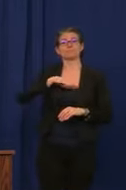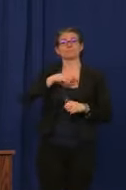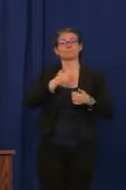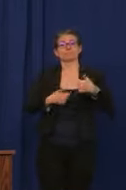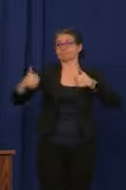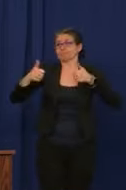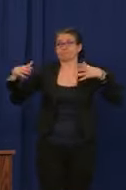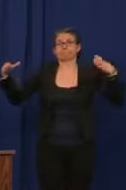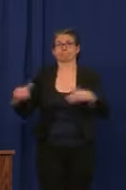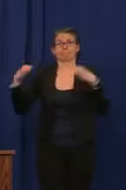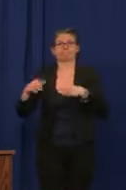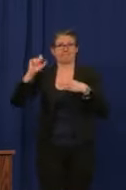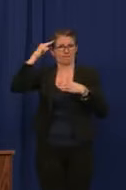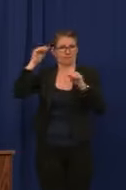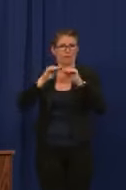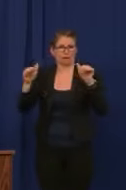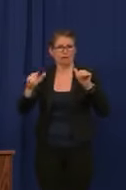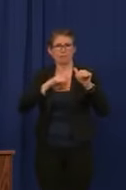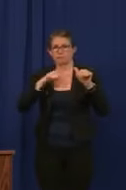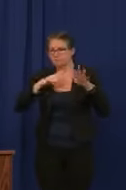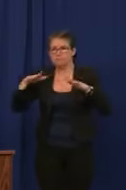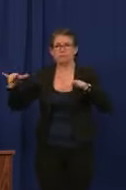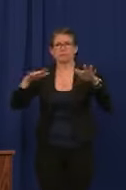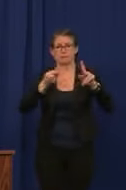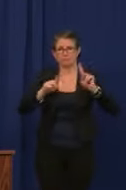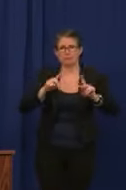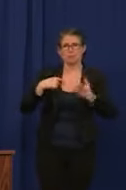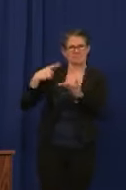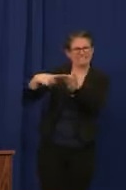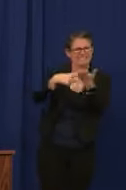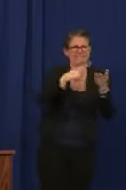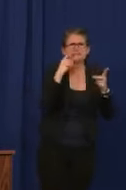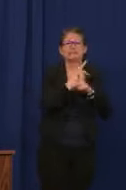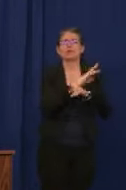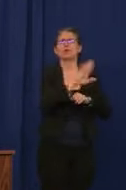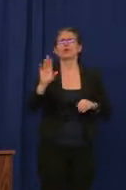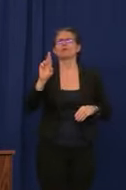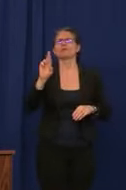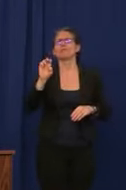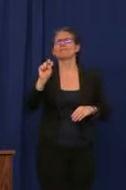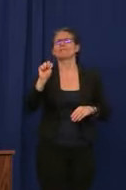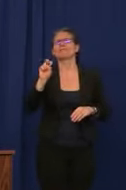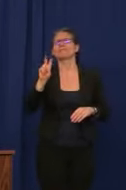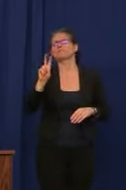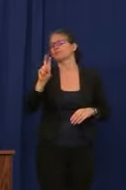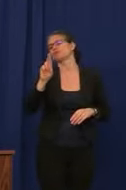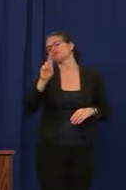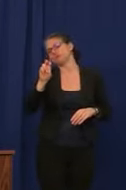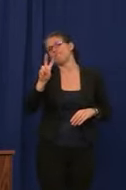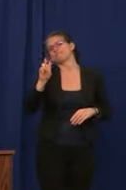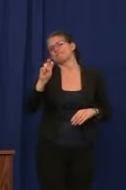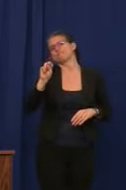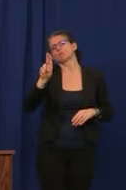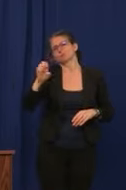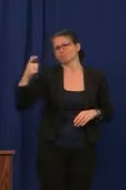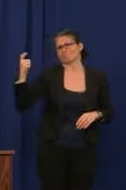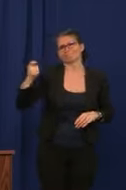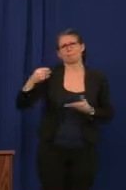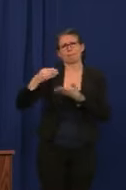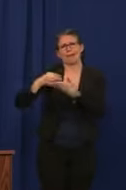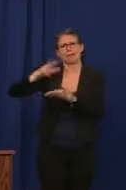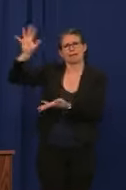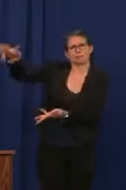revenues. The highway fund has been hit, obviously. We're talking to members of Congress about what could be